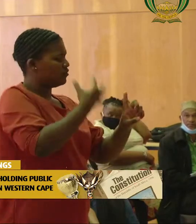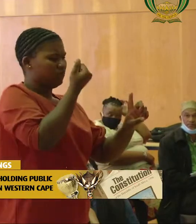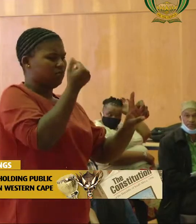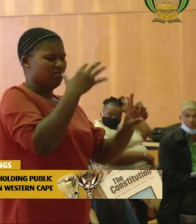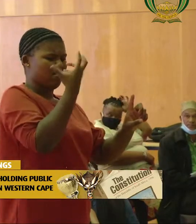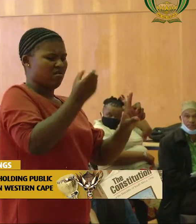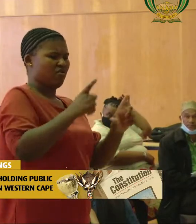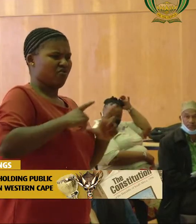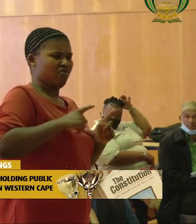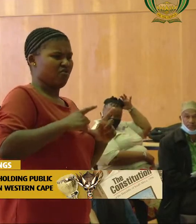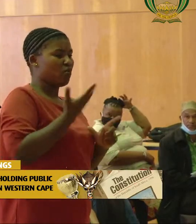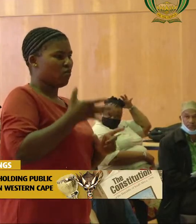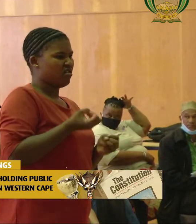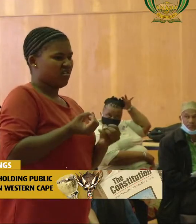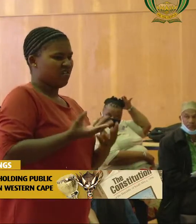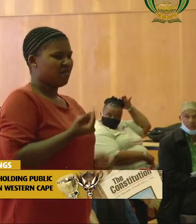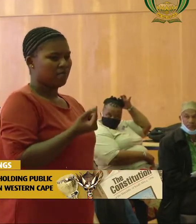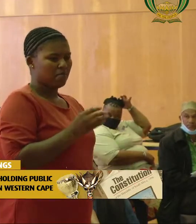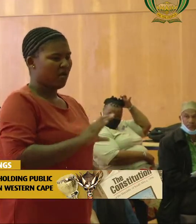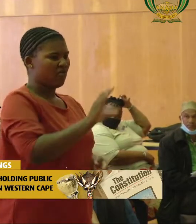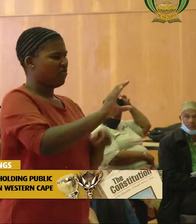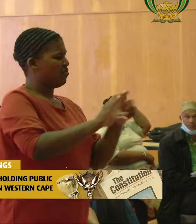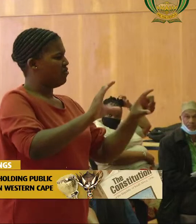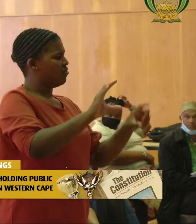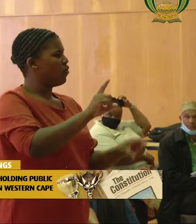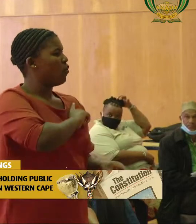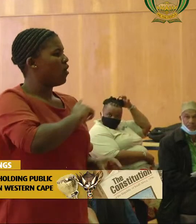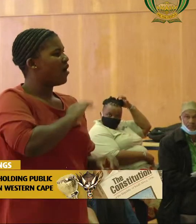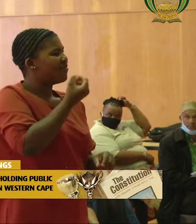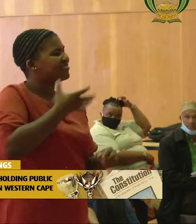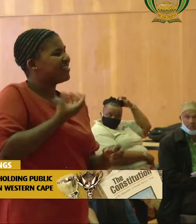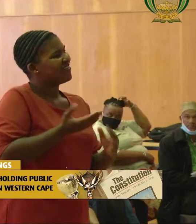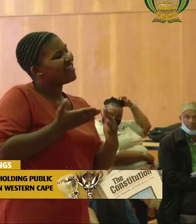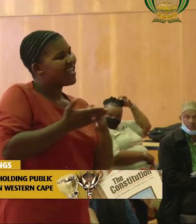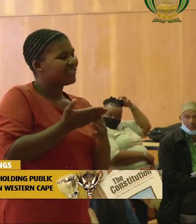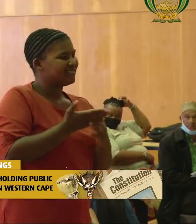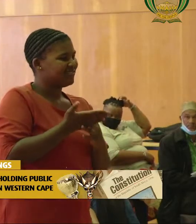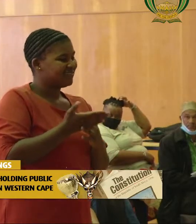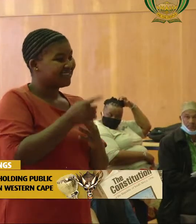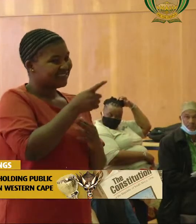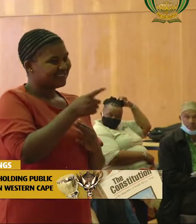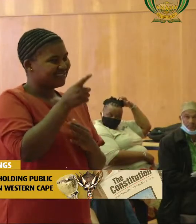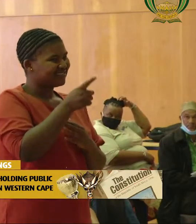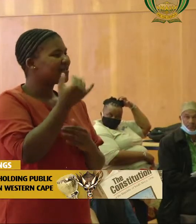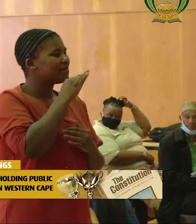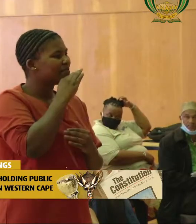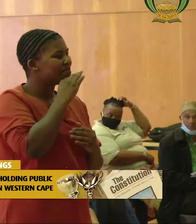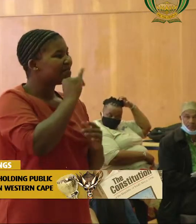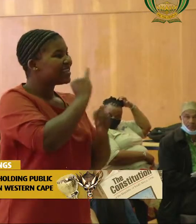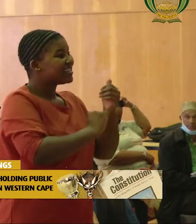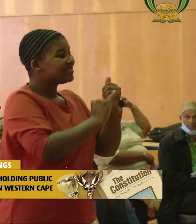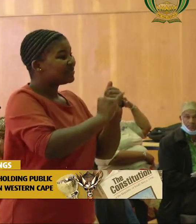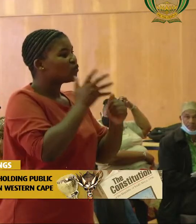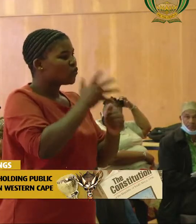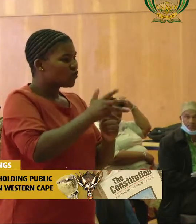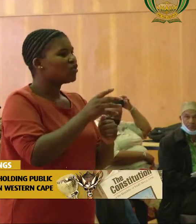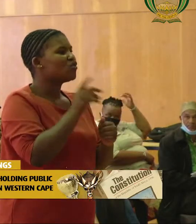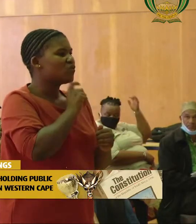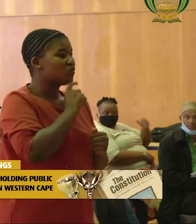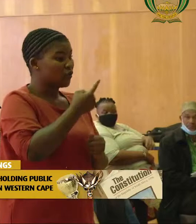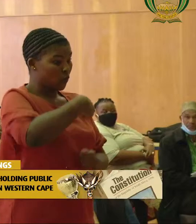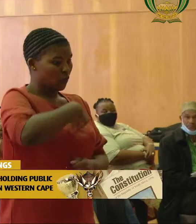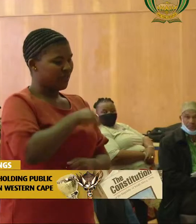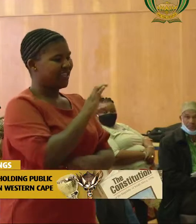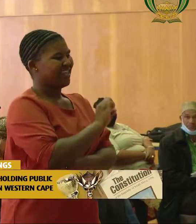people just to have an access to what is happening at the legislative level. So therefore, as the EFF, we reject